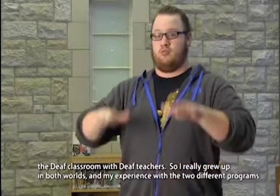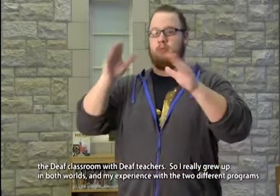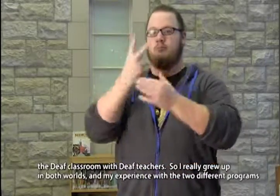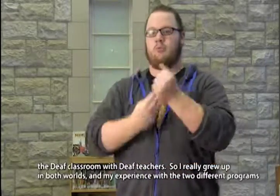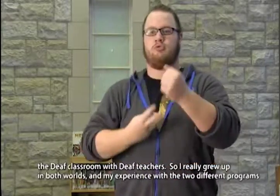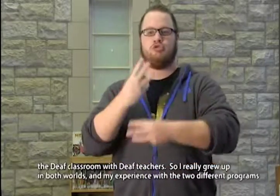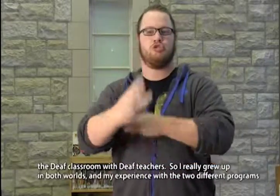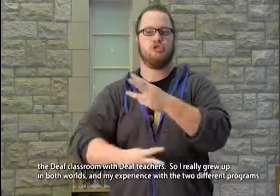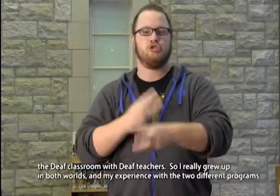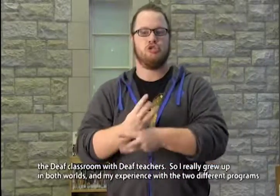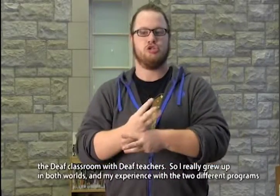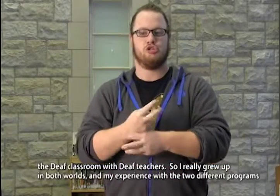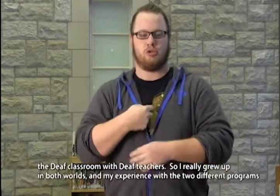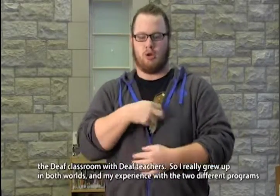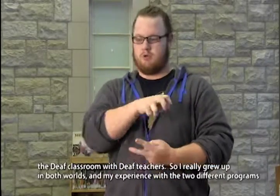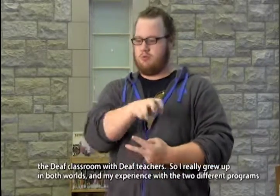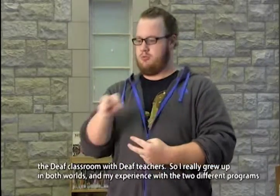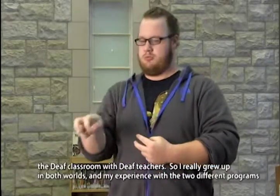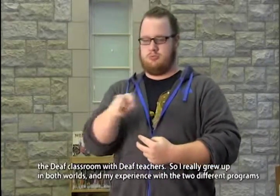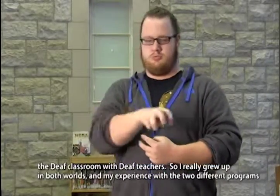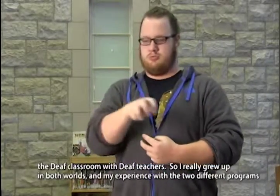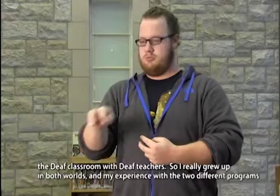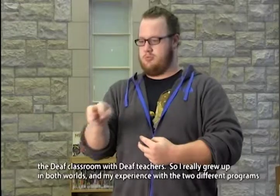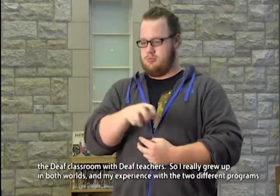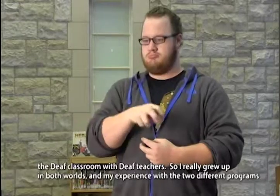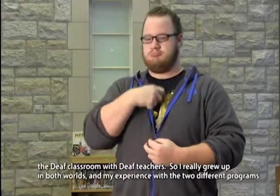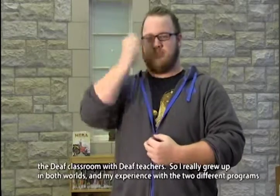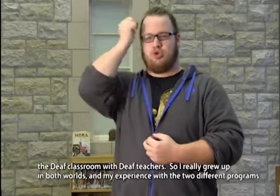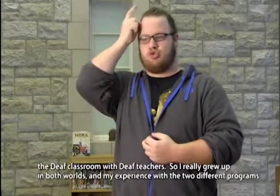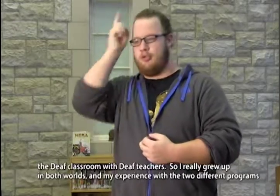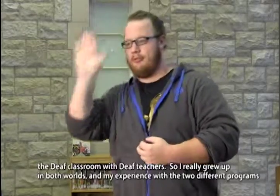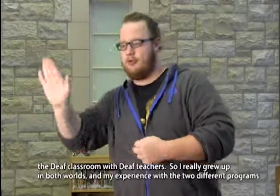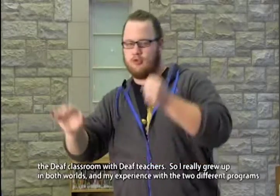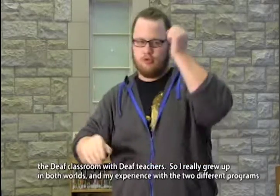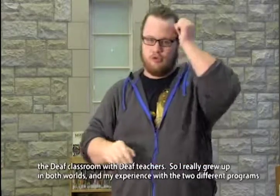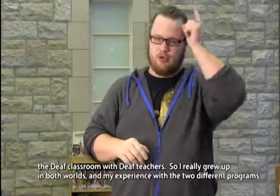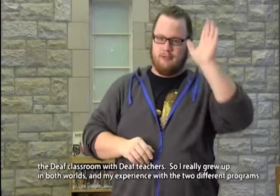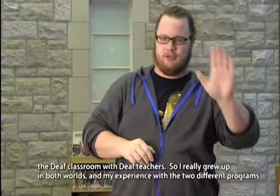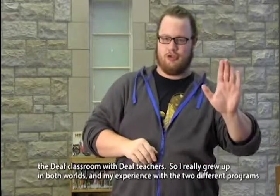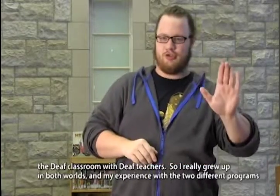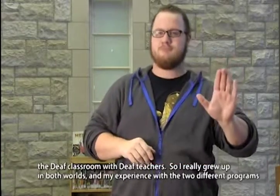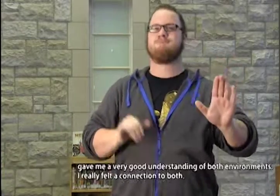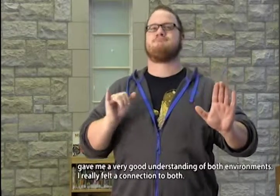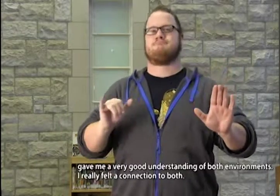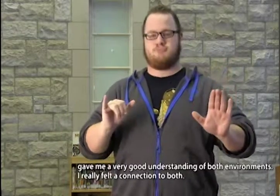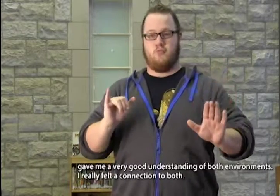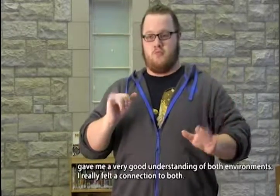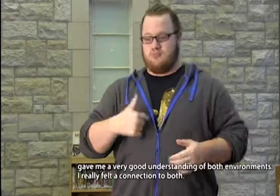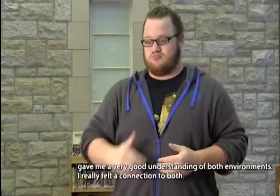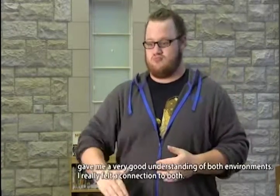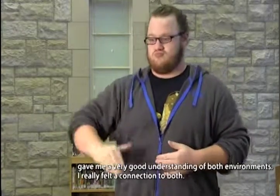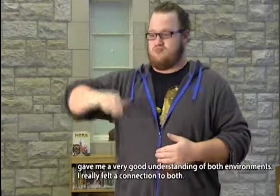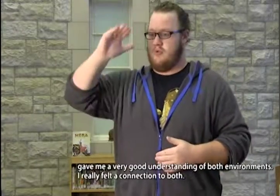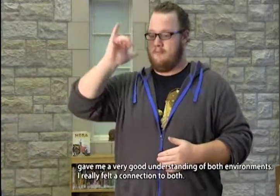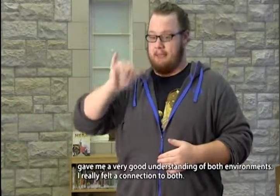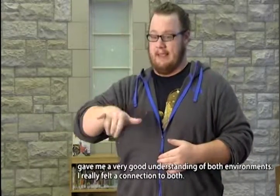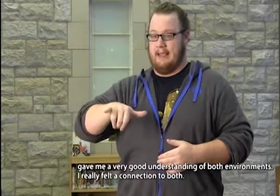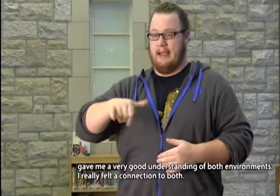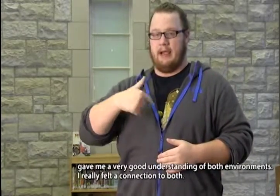And so I really grew up in both worlds. And my experience with the two different programs gave me a very good understanding of